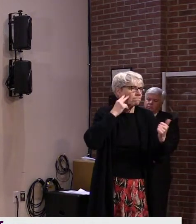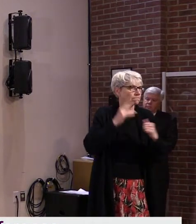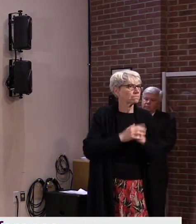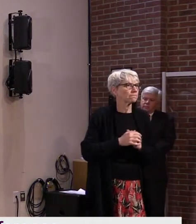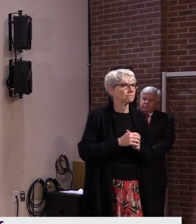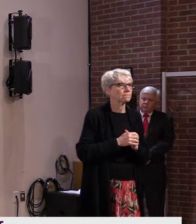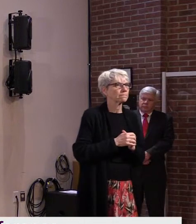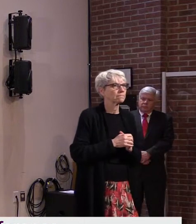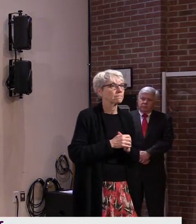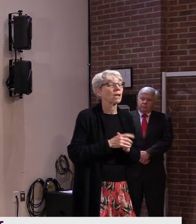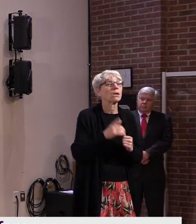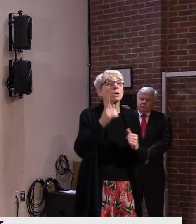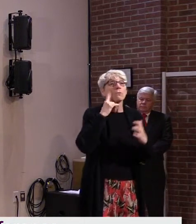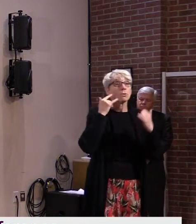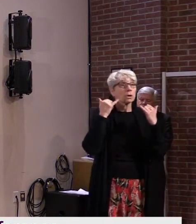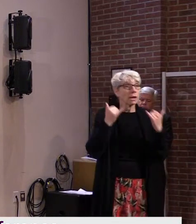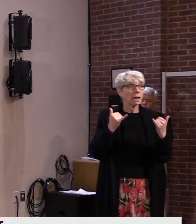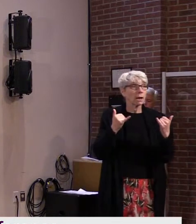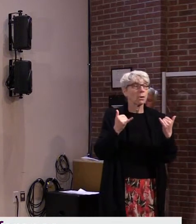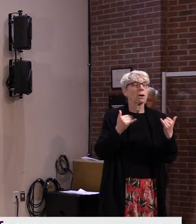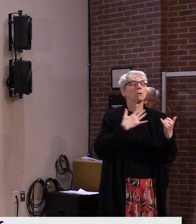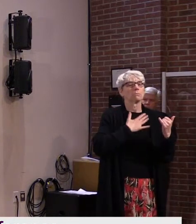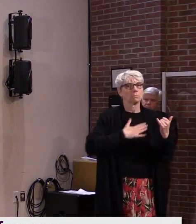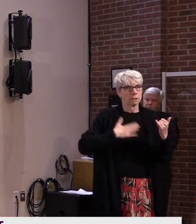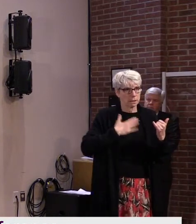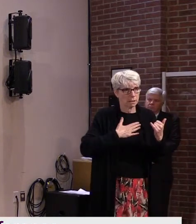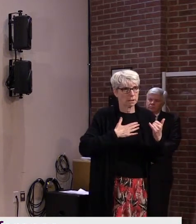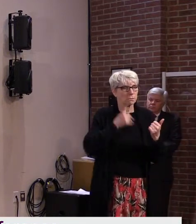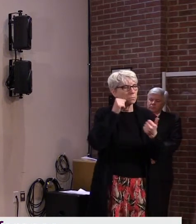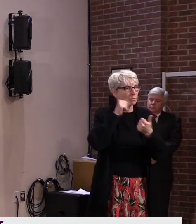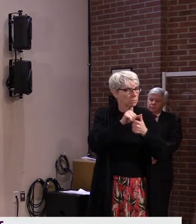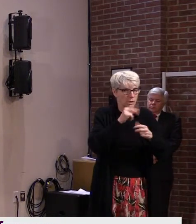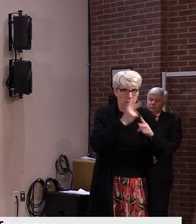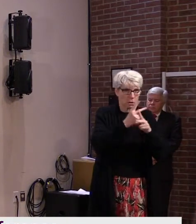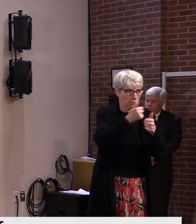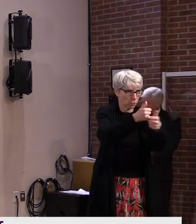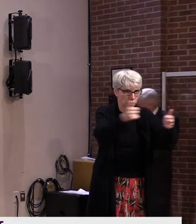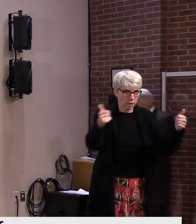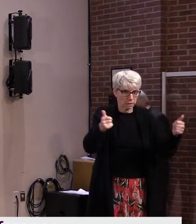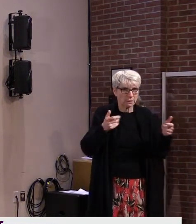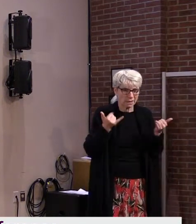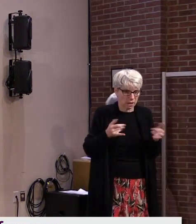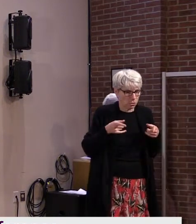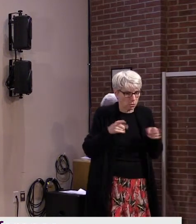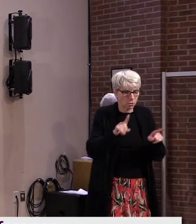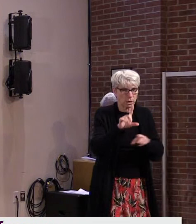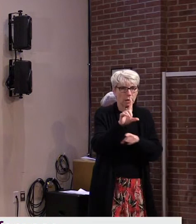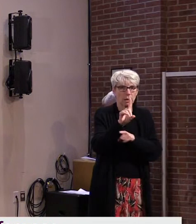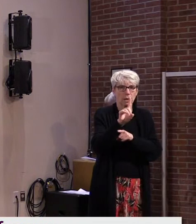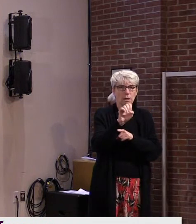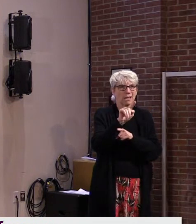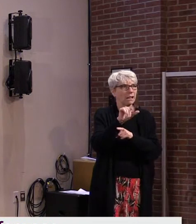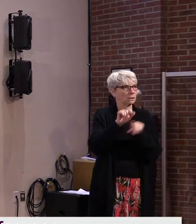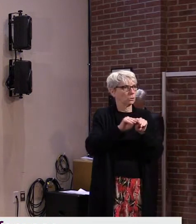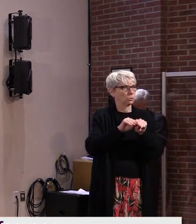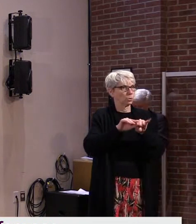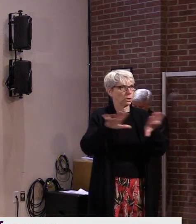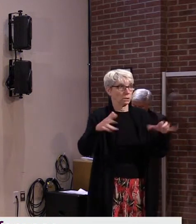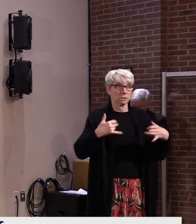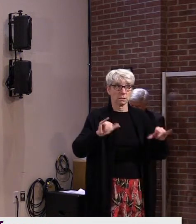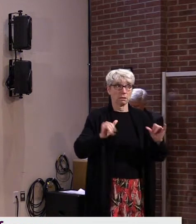In the meantime, I urge you all to continue to take precautions during this Delta surge and look out for one